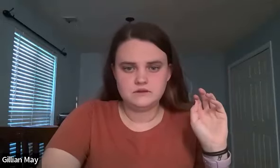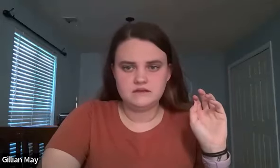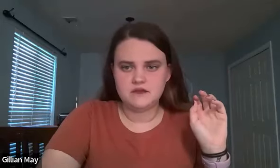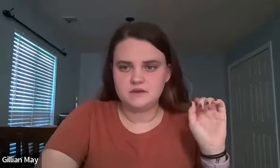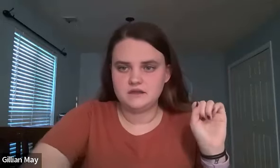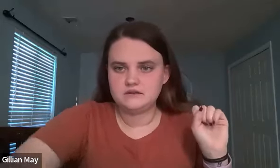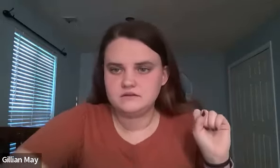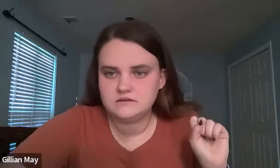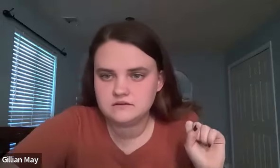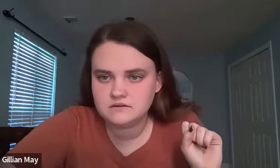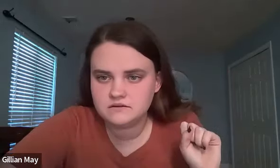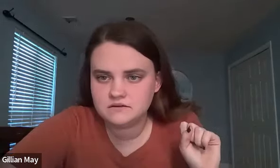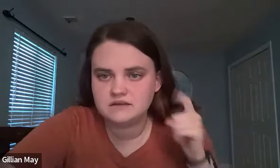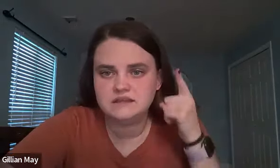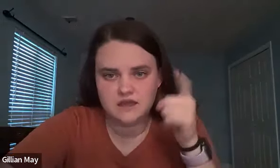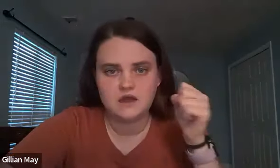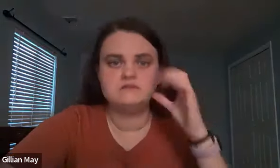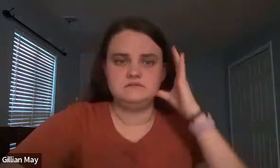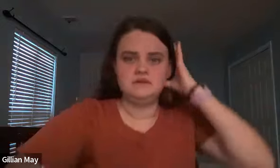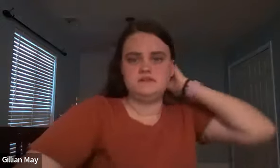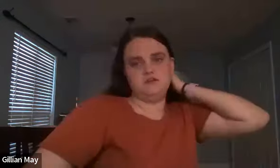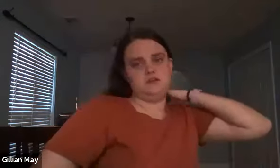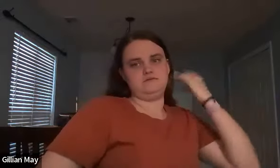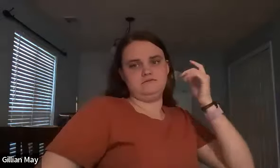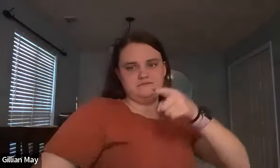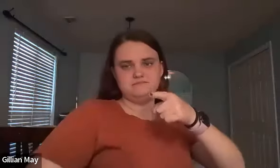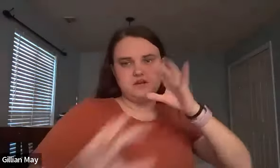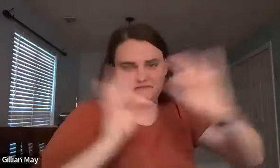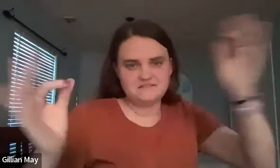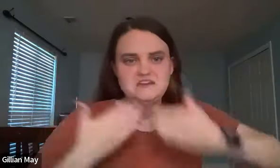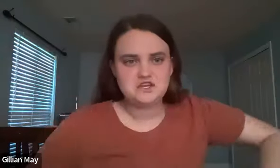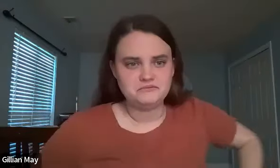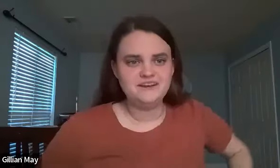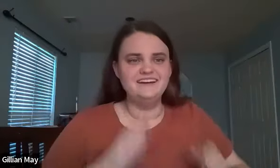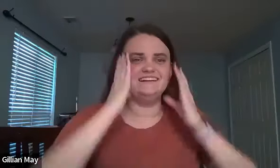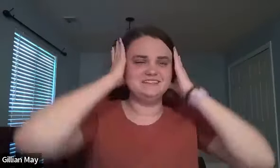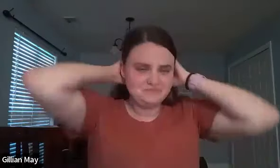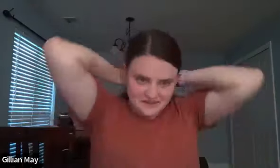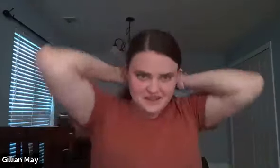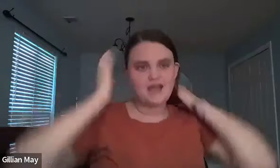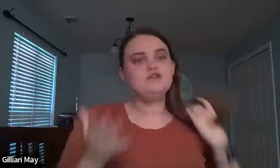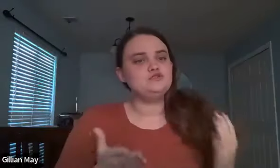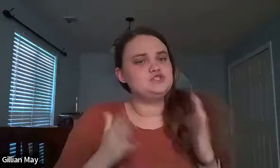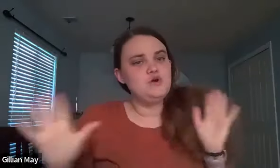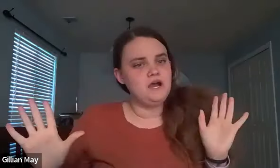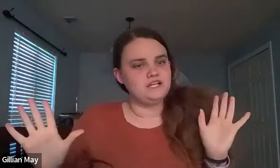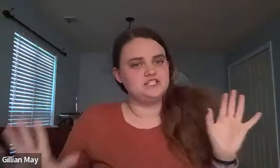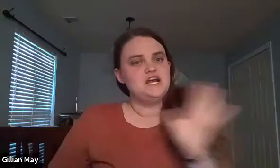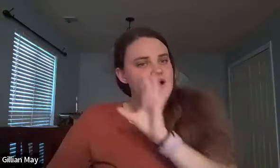If that might. Yeah. There you go. Perfect. Thank you. I only know so much